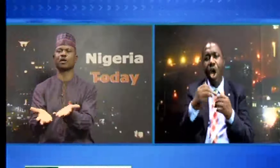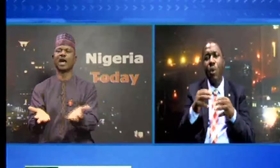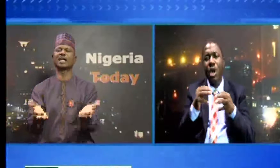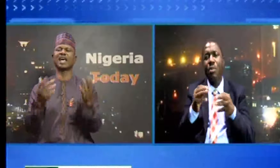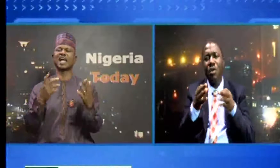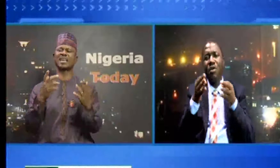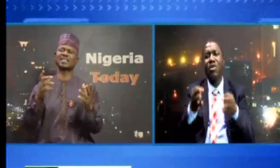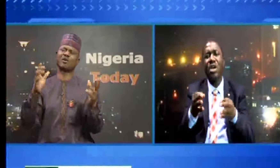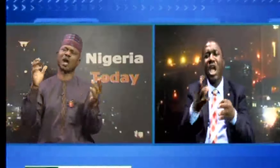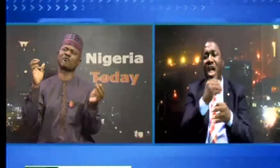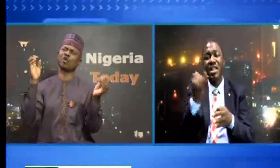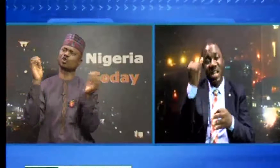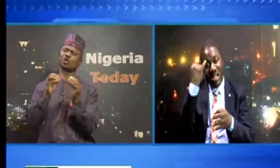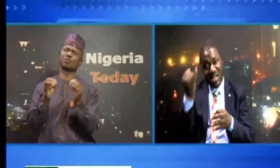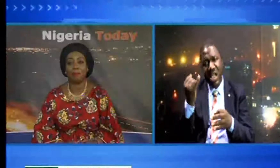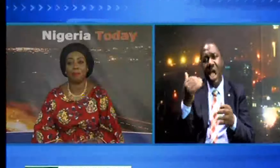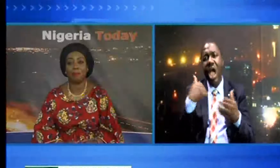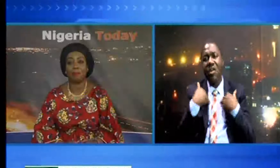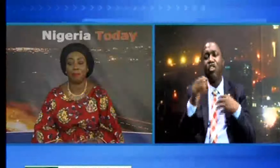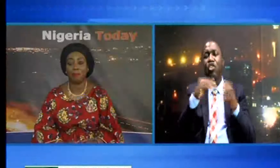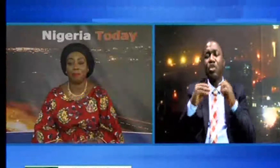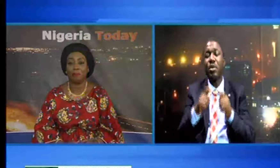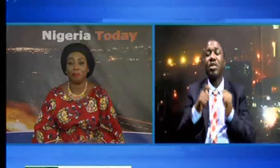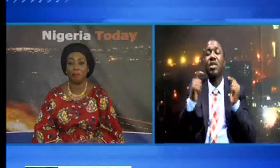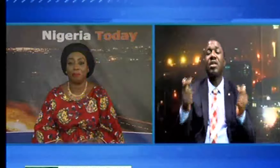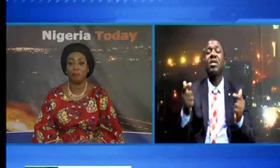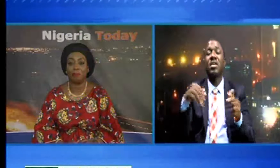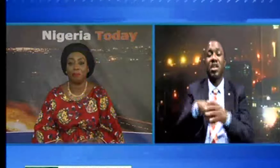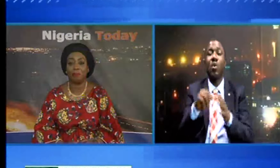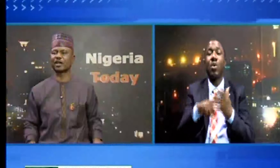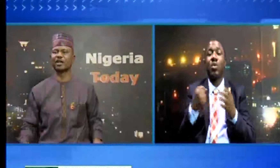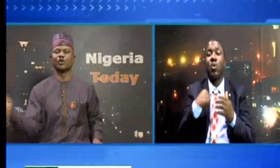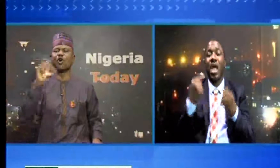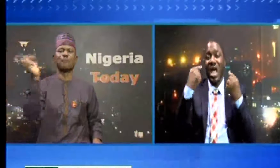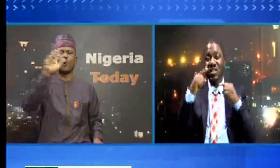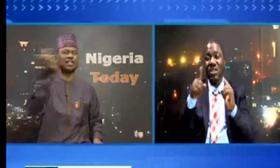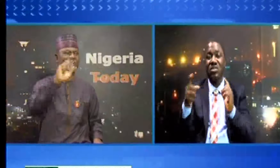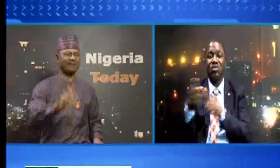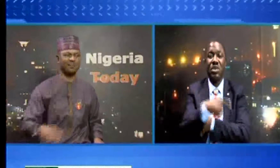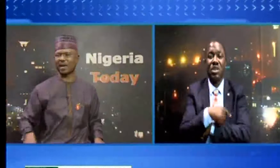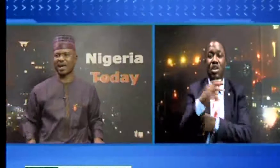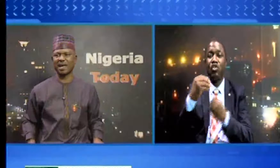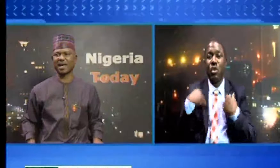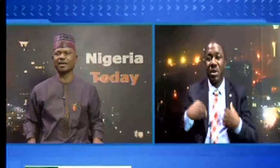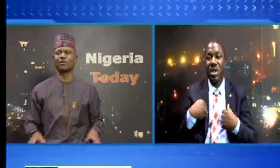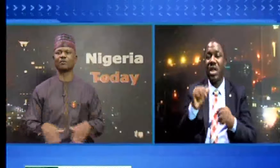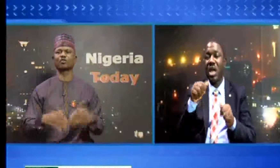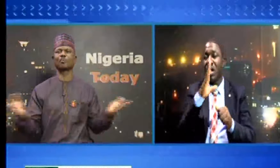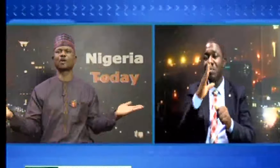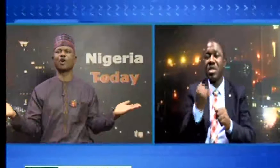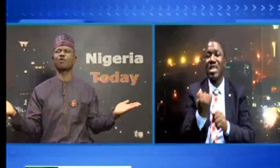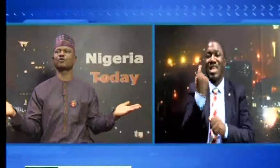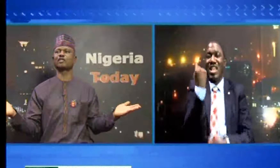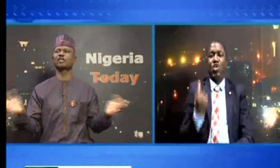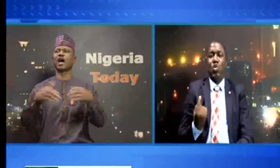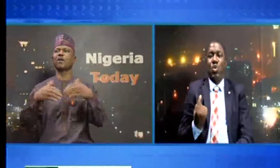forward. And their ideas all have contributed a lot in what we are achieving today. Nobody can be an island. We must open